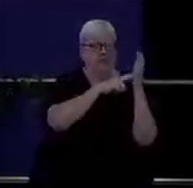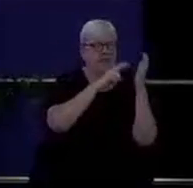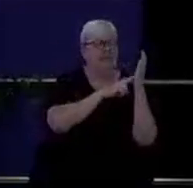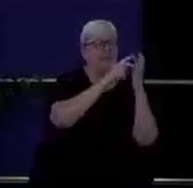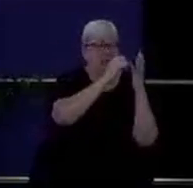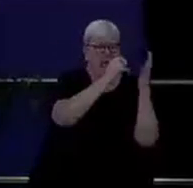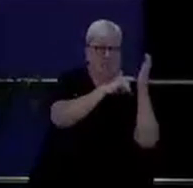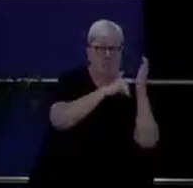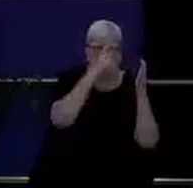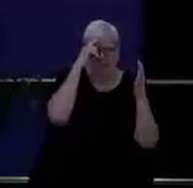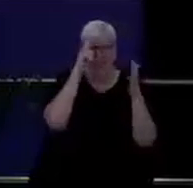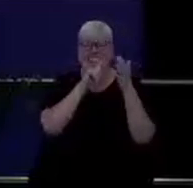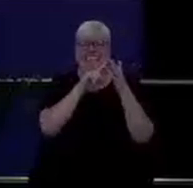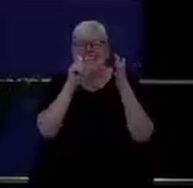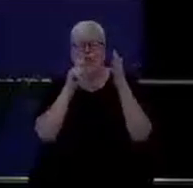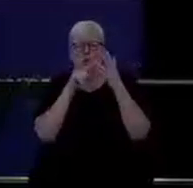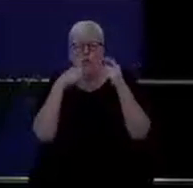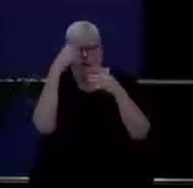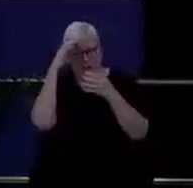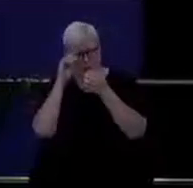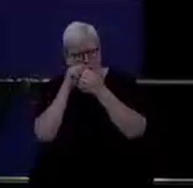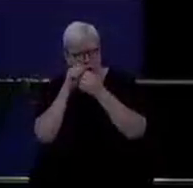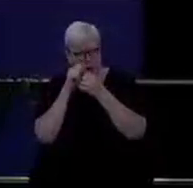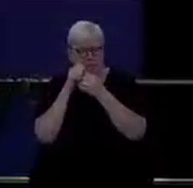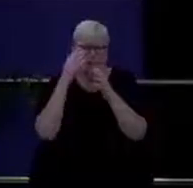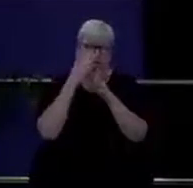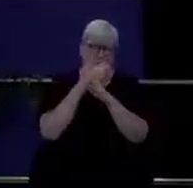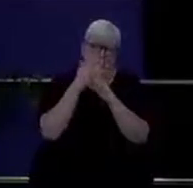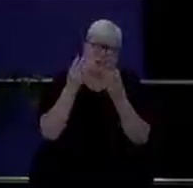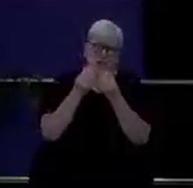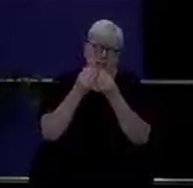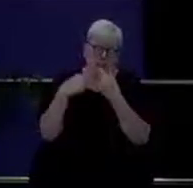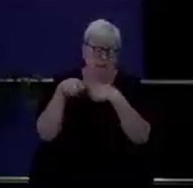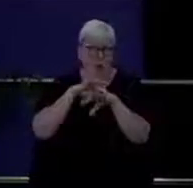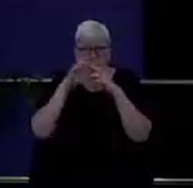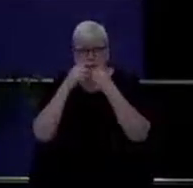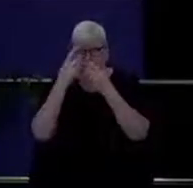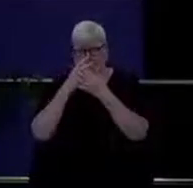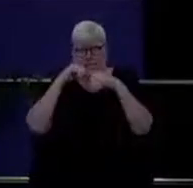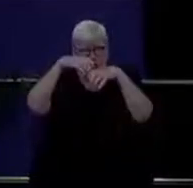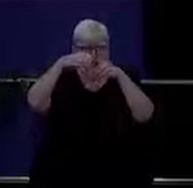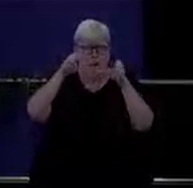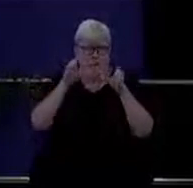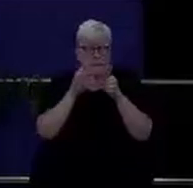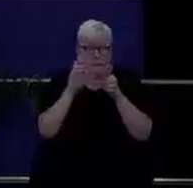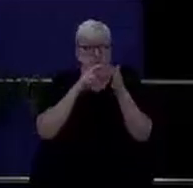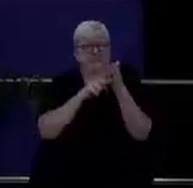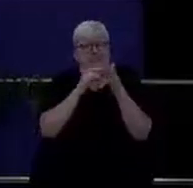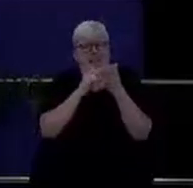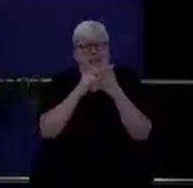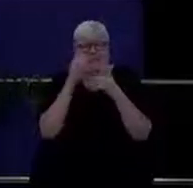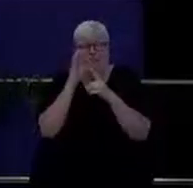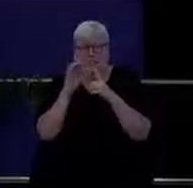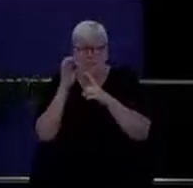in a many-threaded way, which I've woven together in the shape of a nest of the title. And it details a period of my life spent living